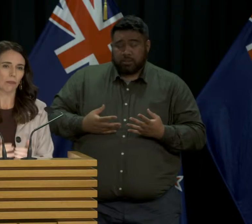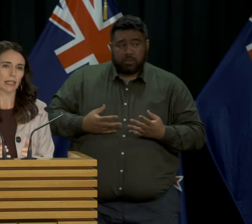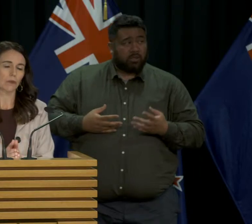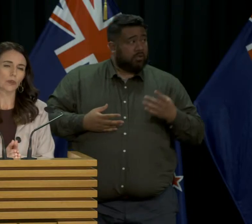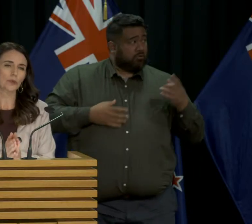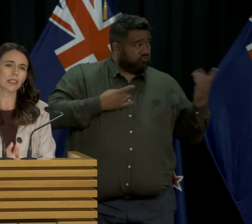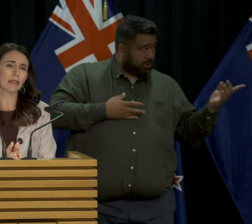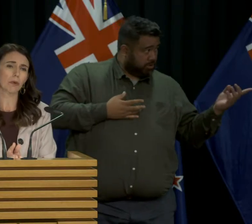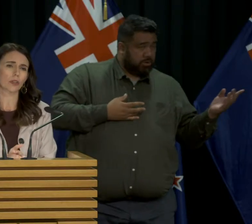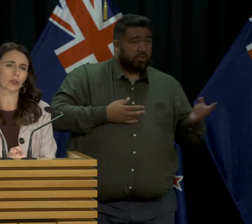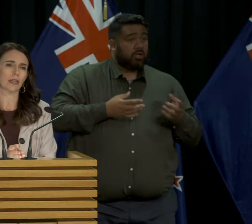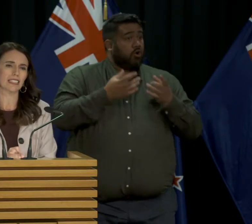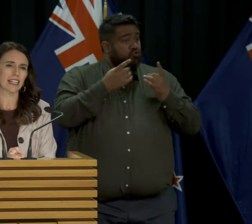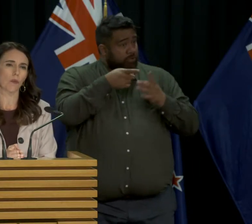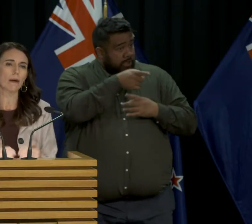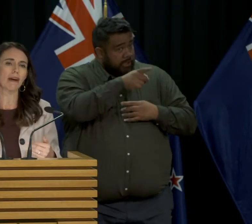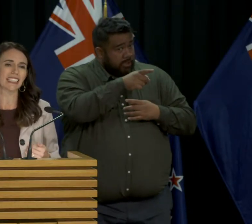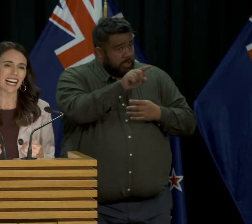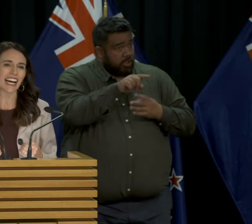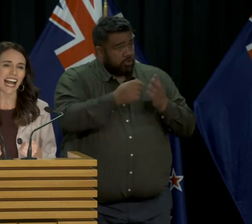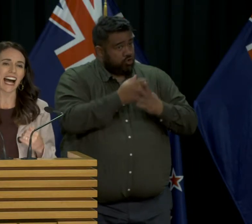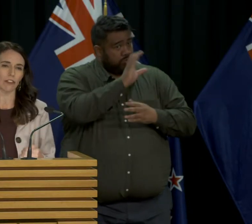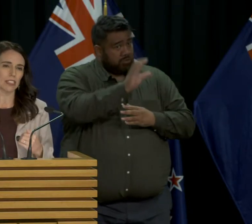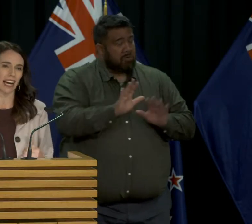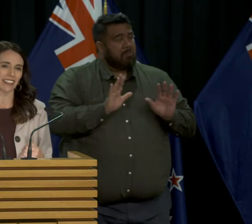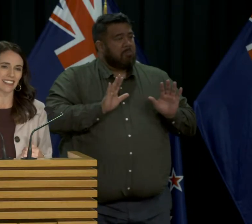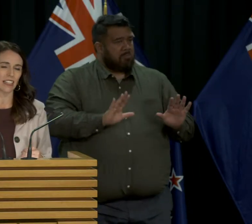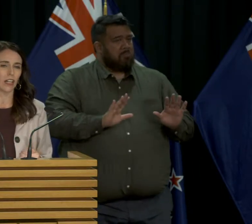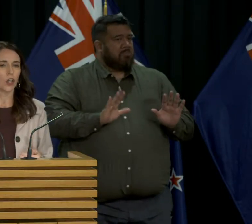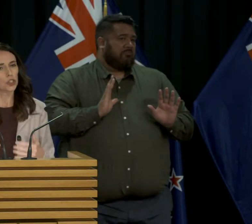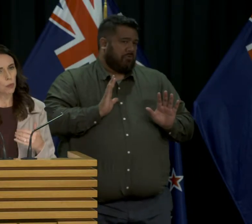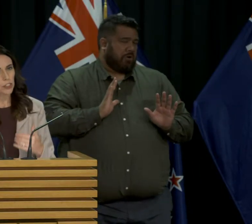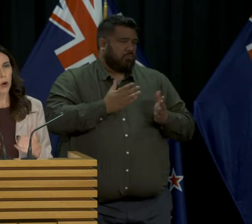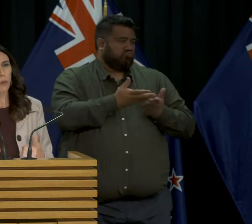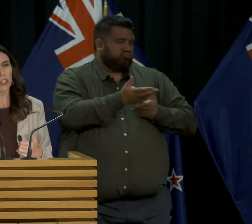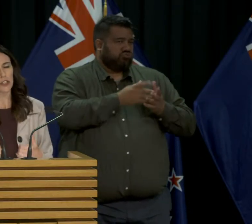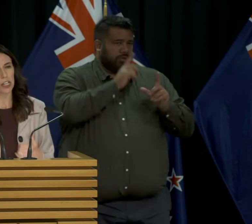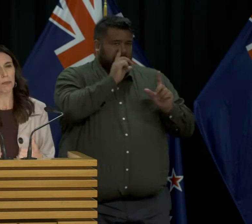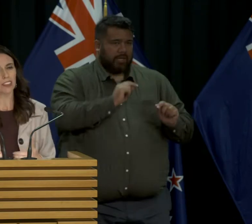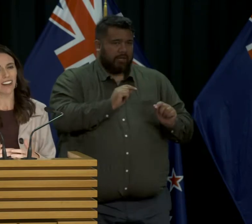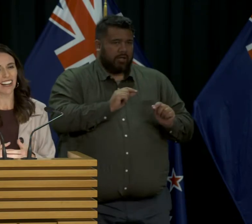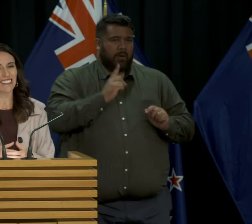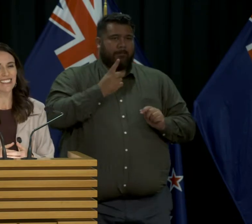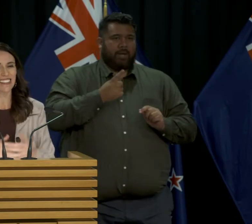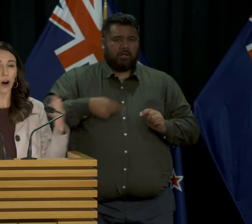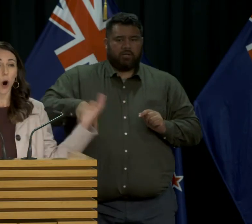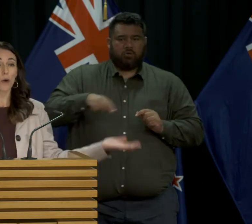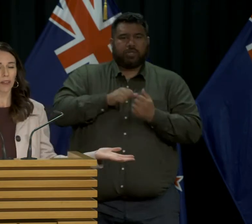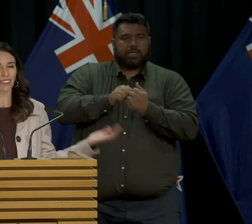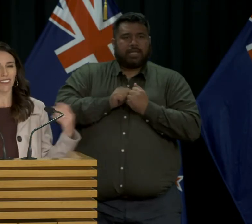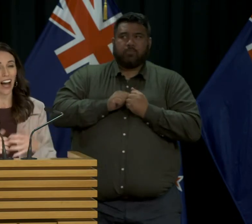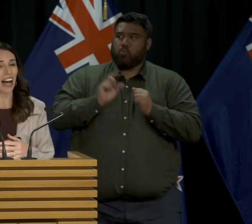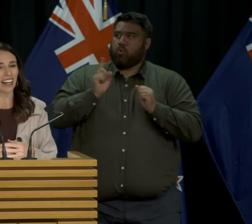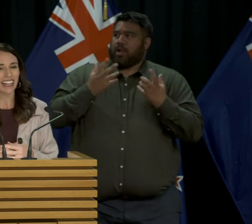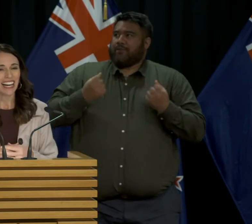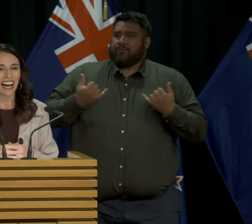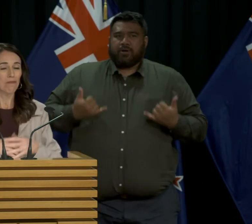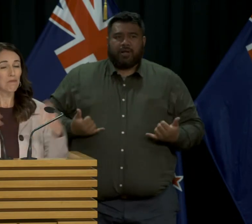with are ready. What's really important to us is that we maintain our status. So we don't want to jeopardise the